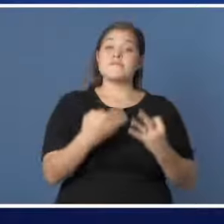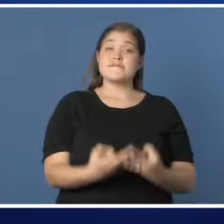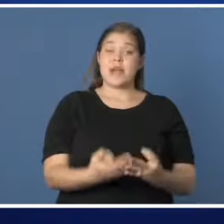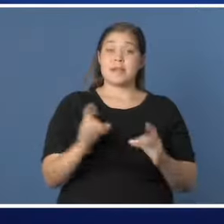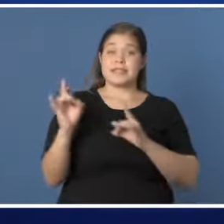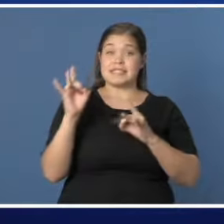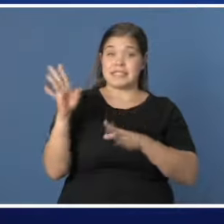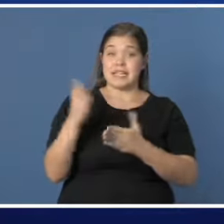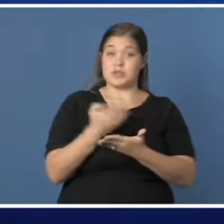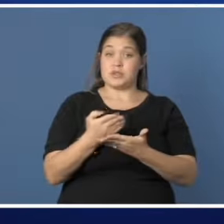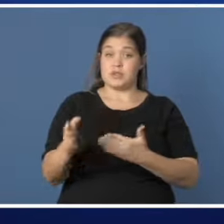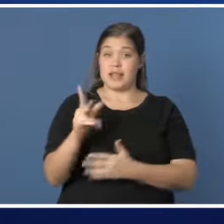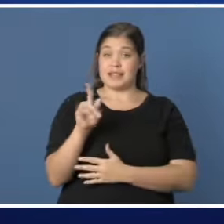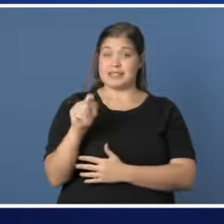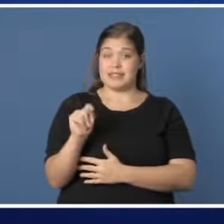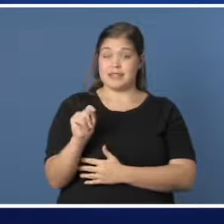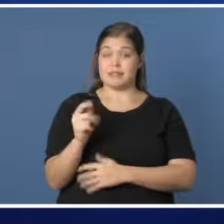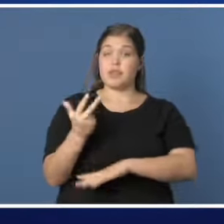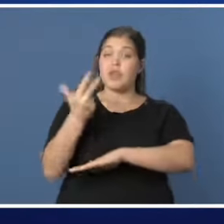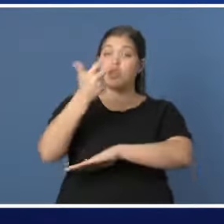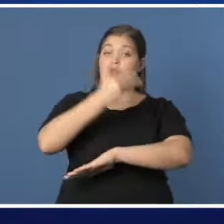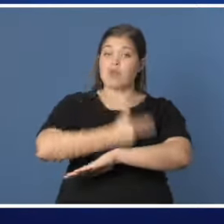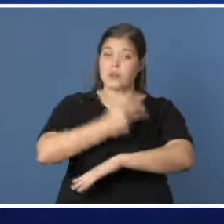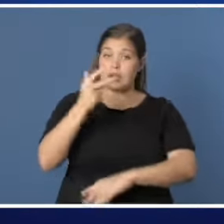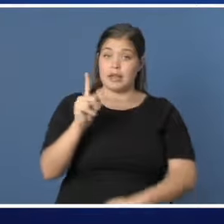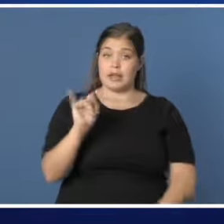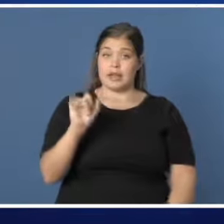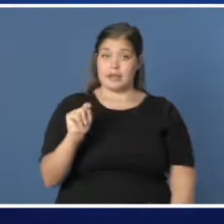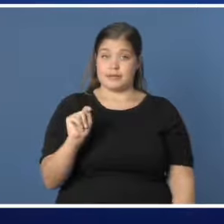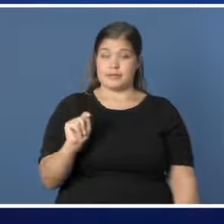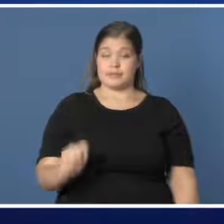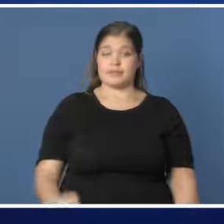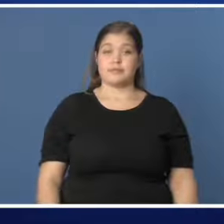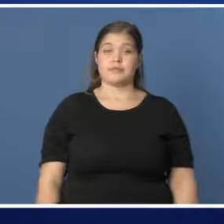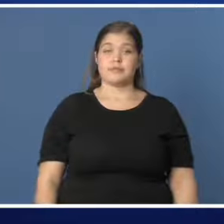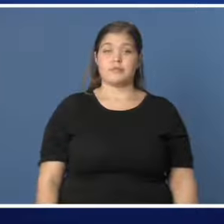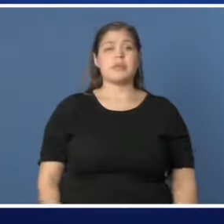Your Family Disaster Supplies Kit, 3-day kit.